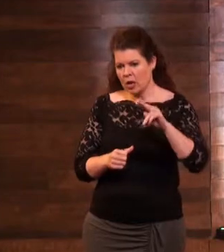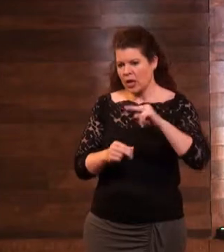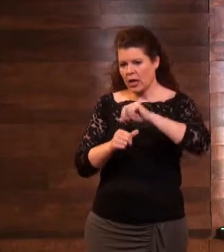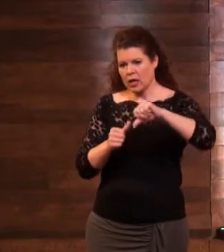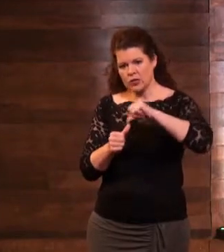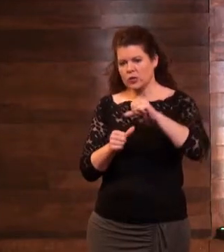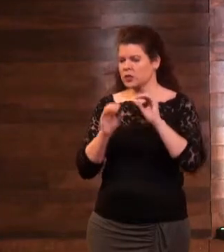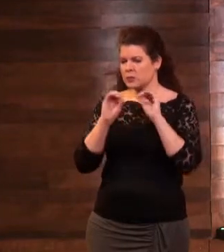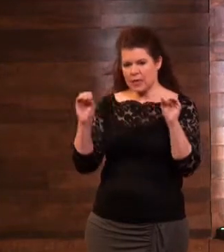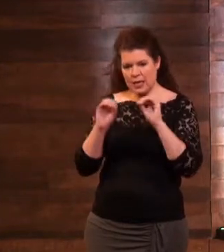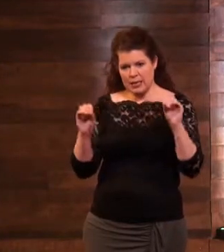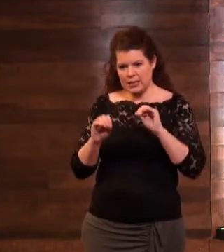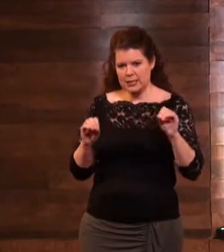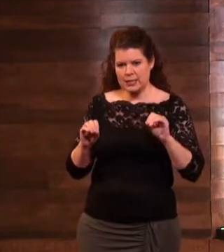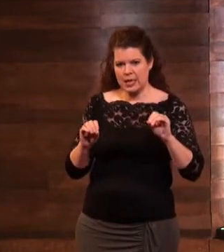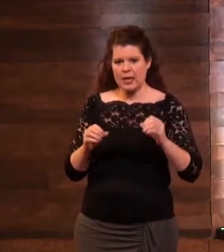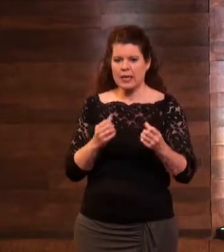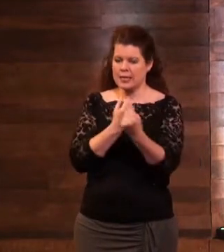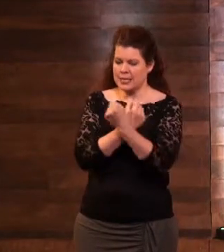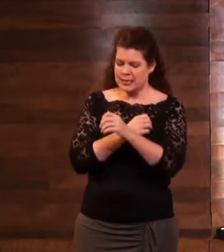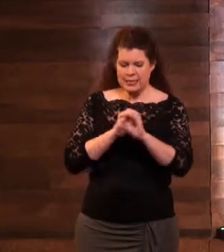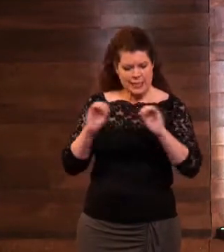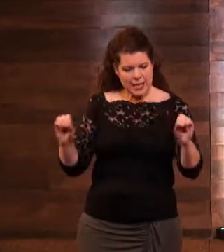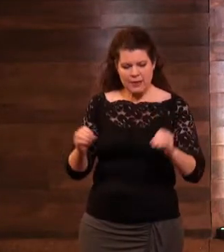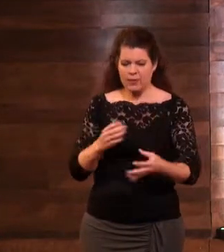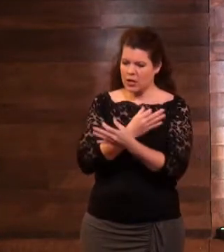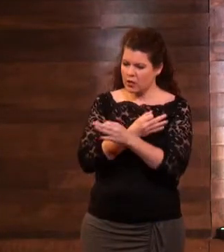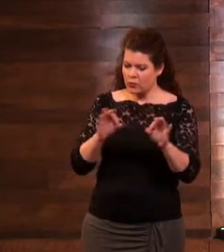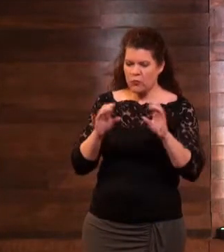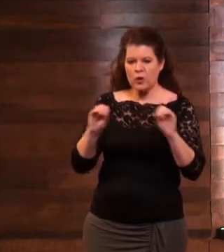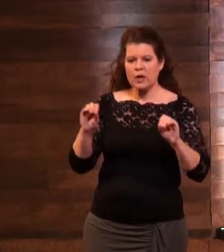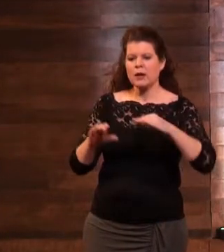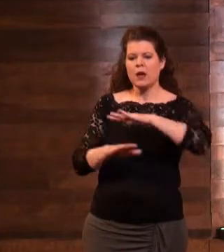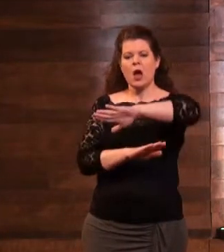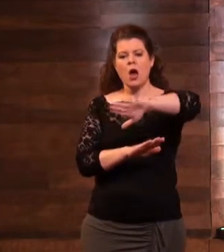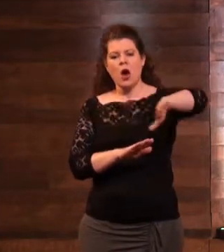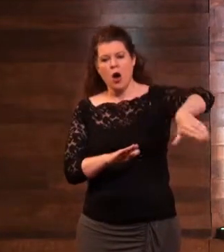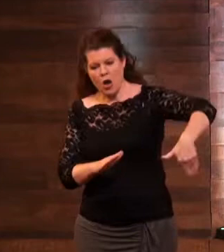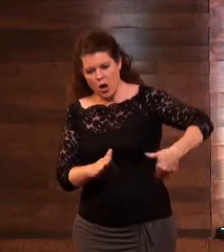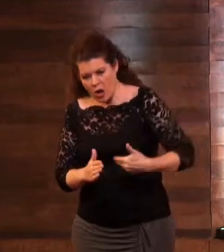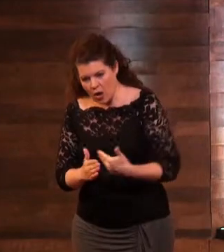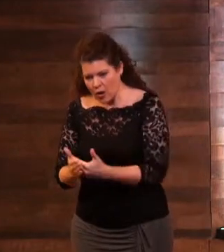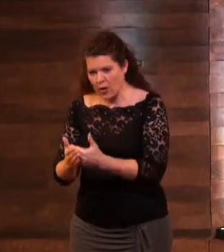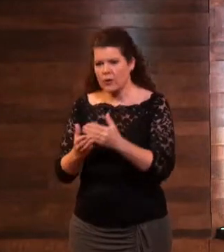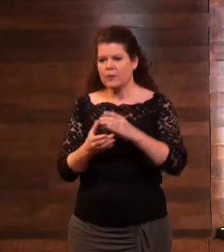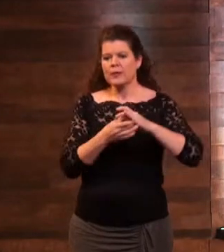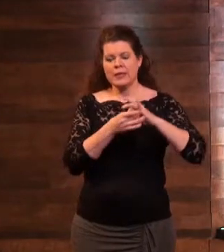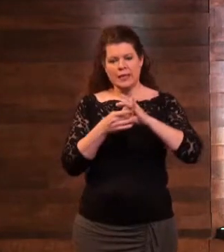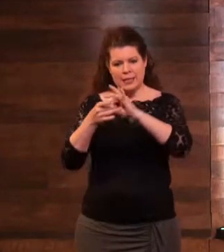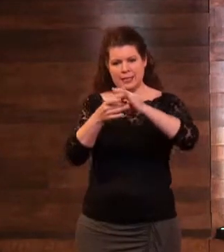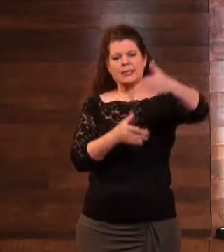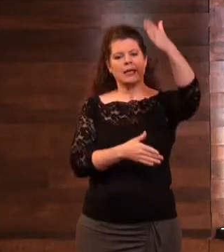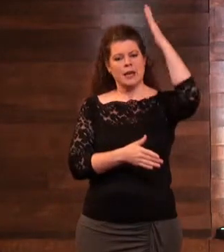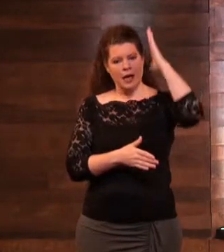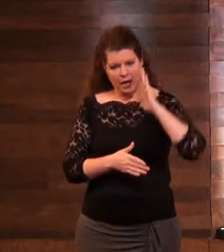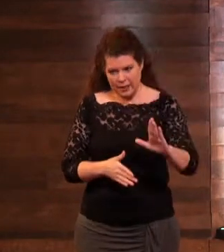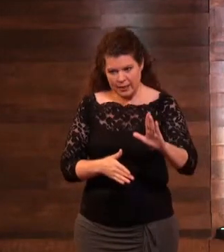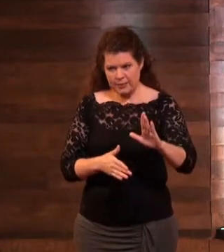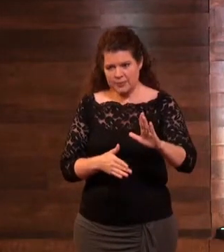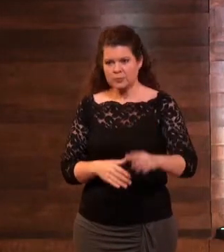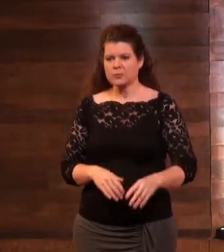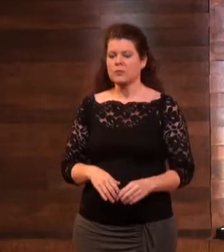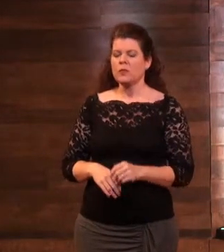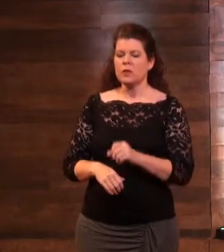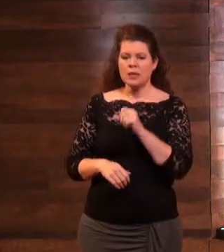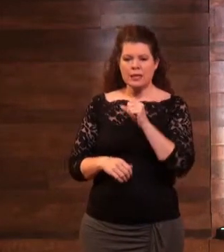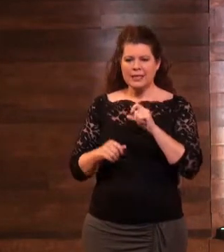things? Because they belong to your old self, and they're not compatible with your new self, which is in the image